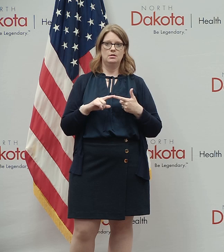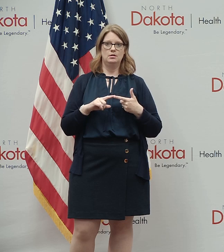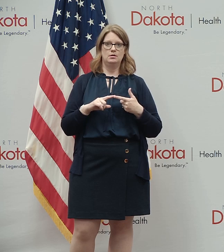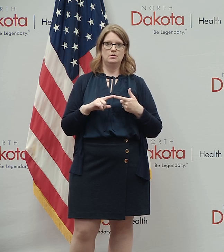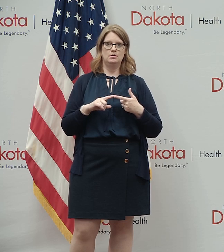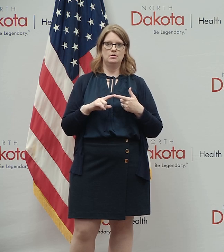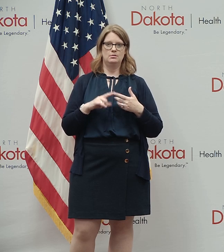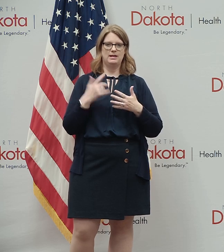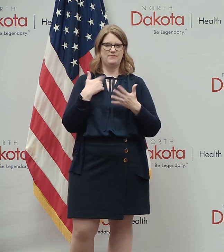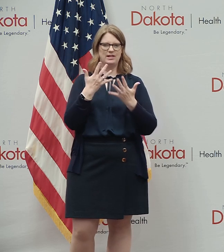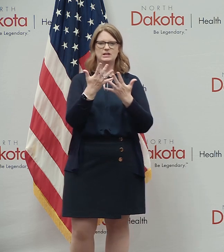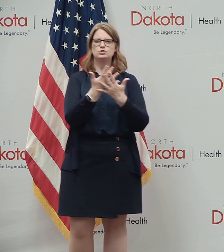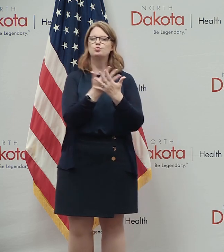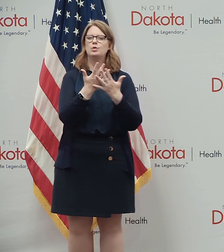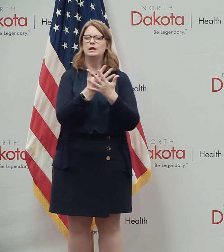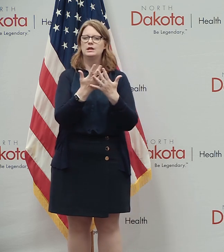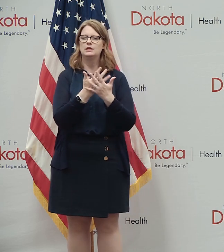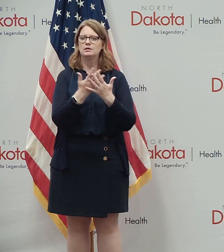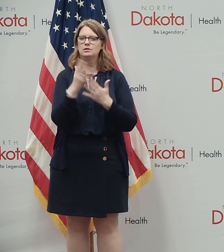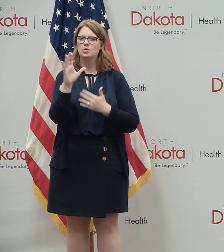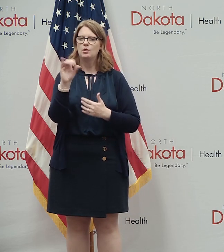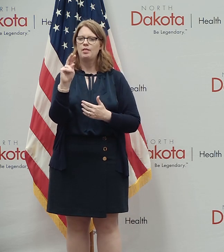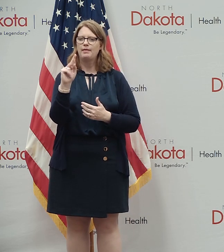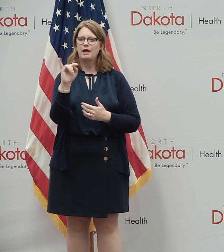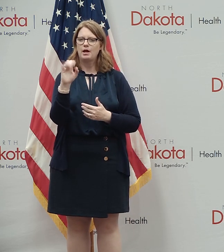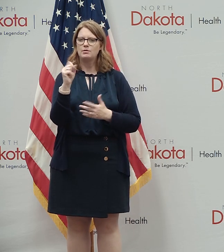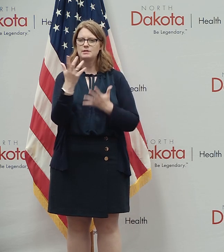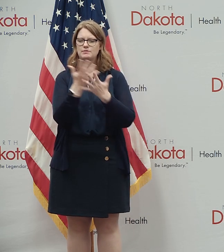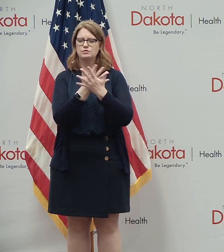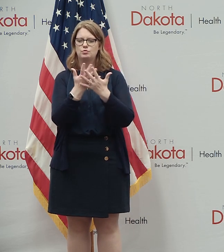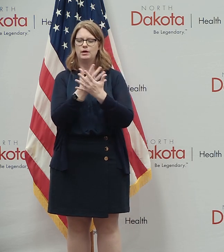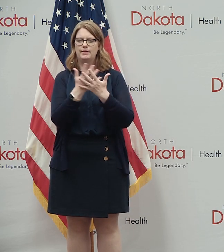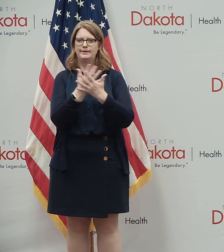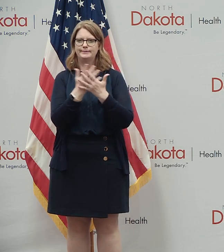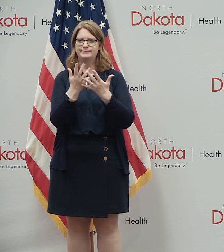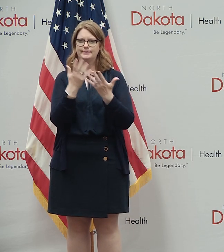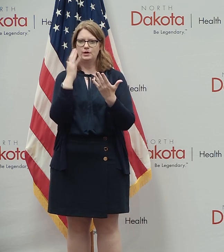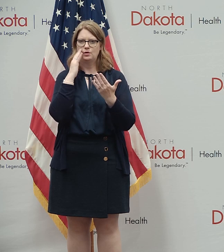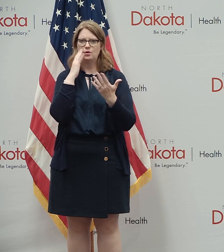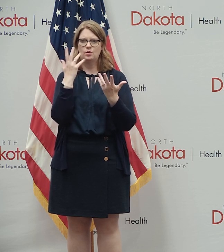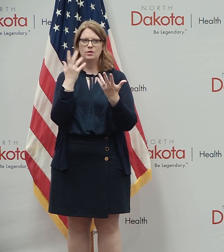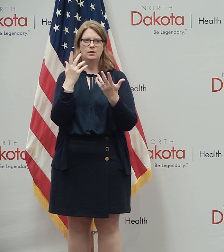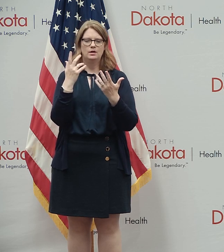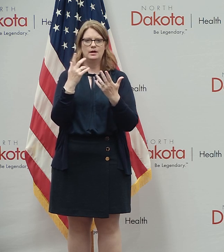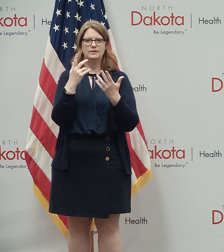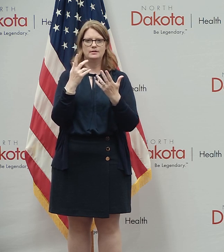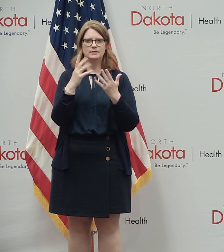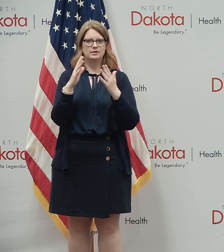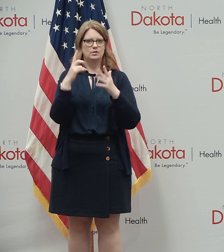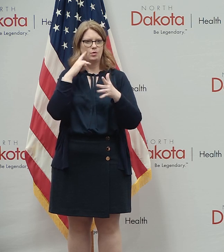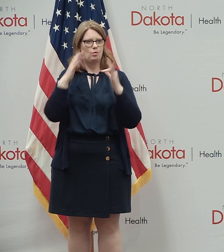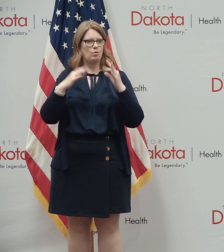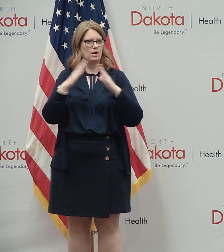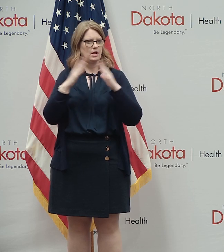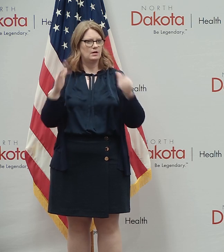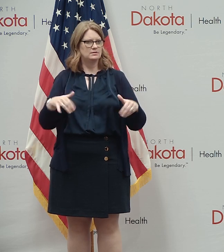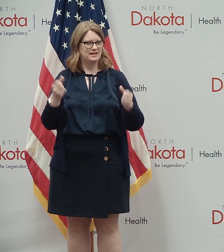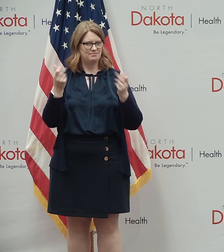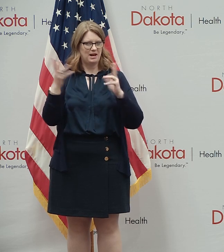we do a screening because the counties are doing screenings at all of our high-traffic courthouses, so